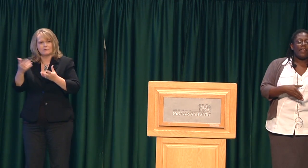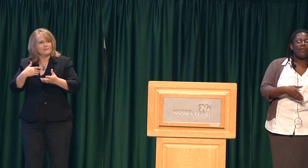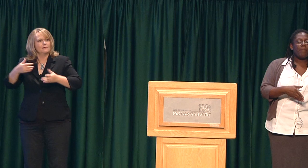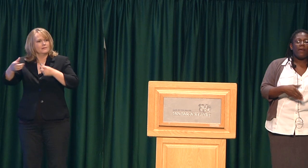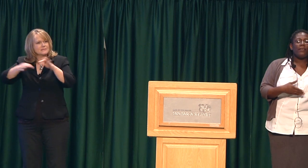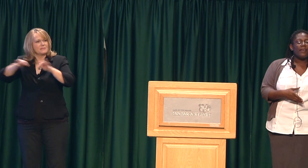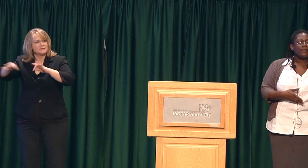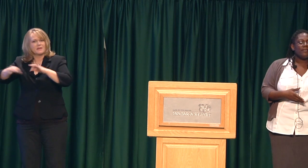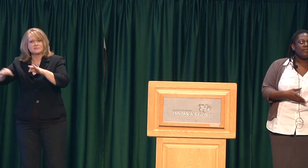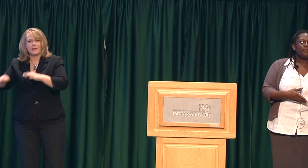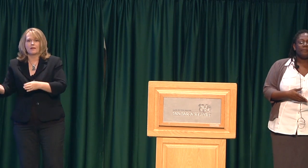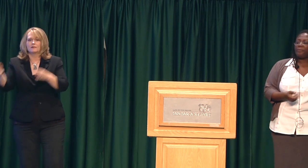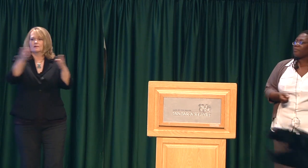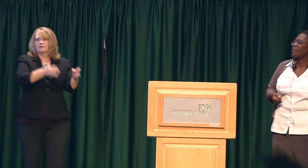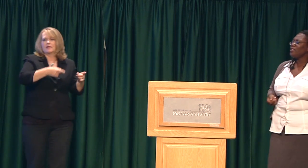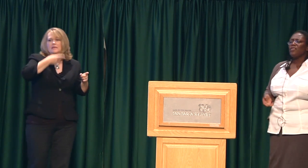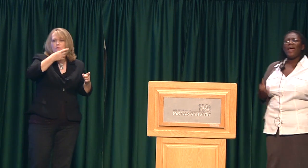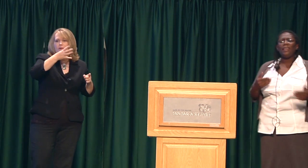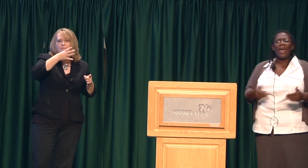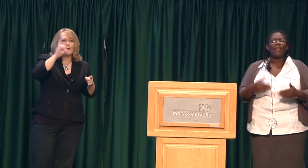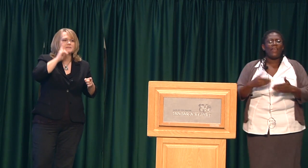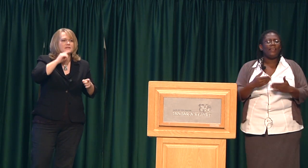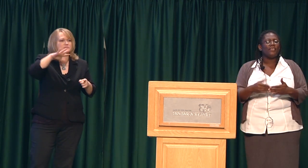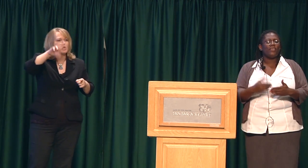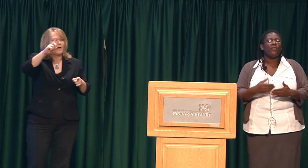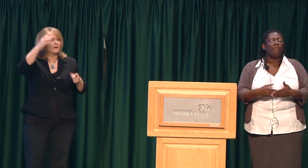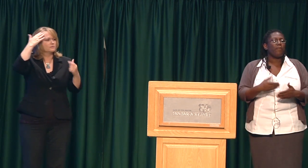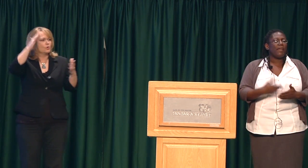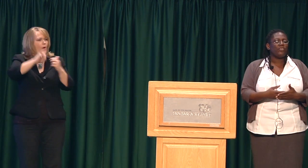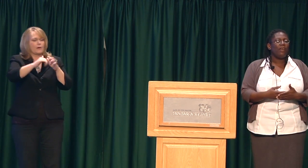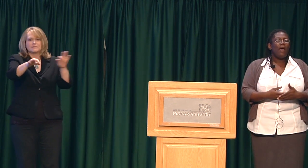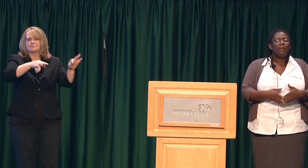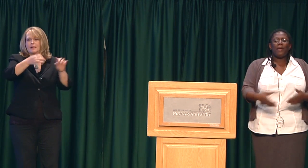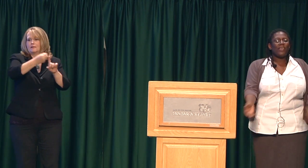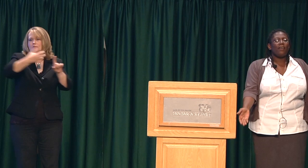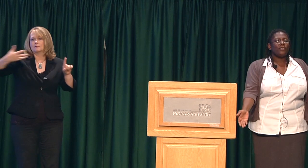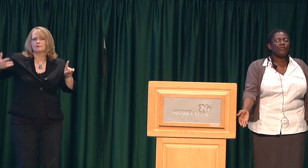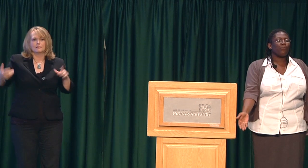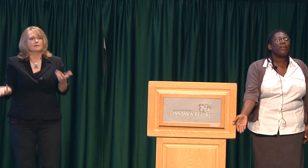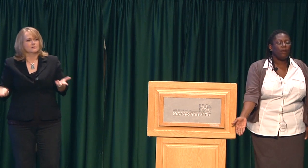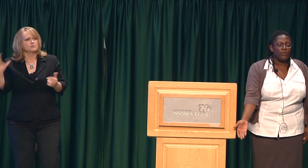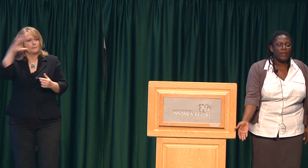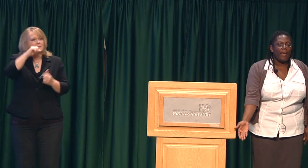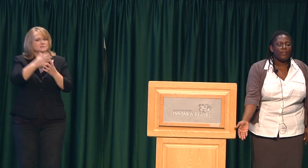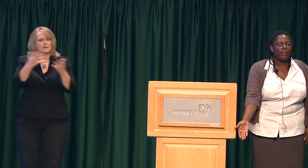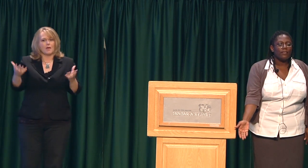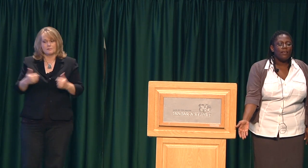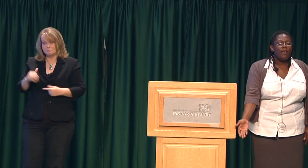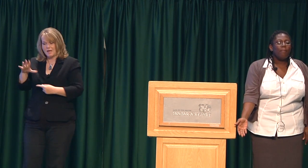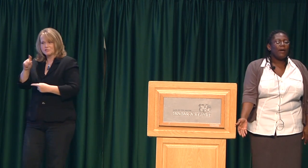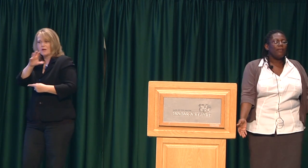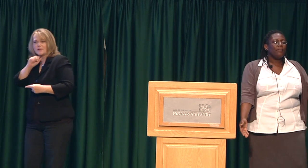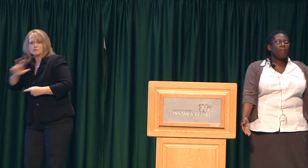hand, that hearing parent doesn't. So that lack of that incidental information, my child is 3 and knows what a cavity